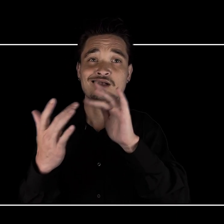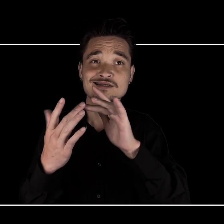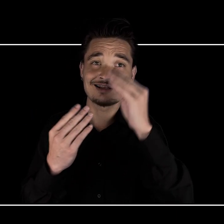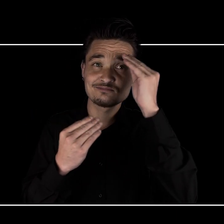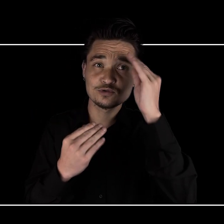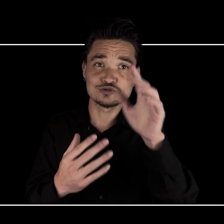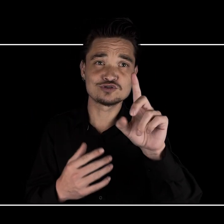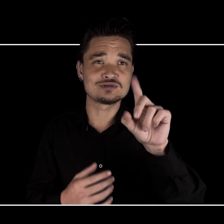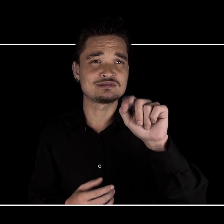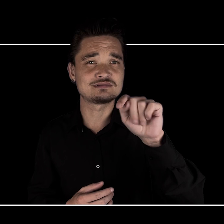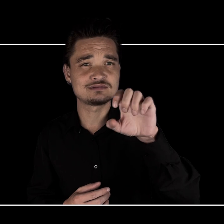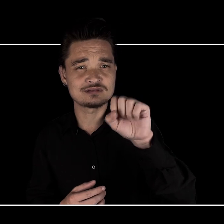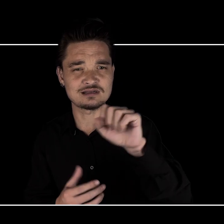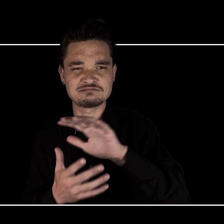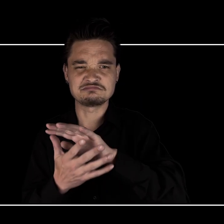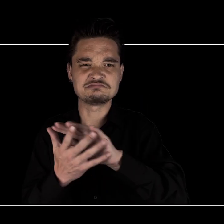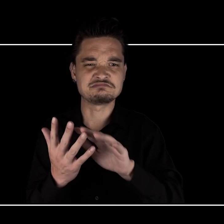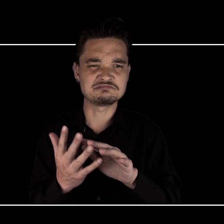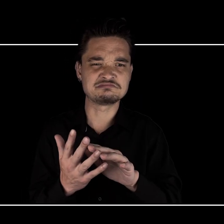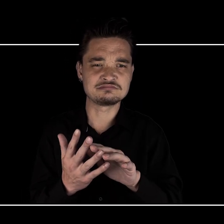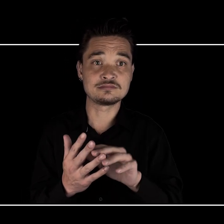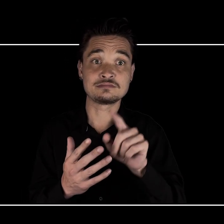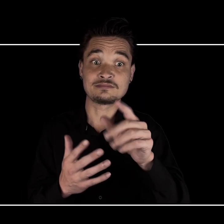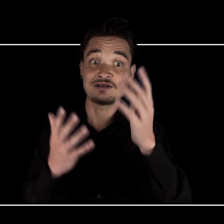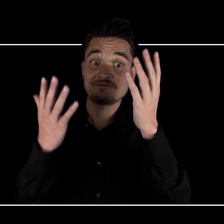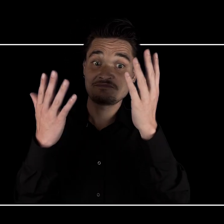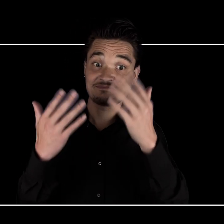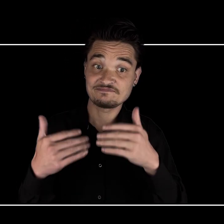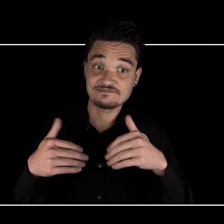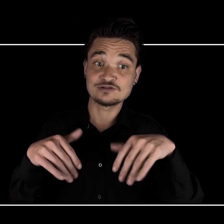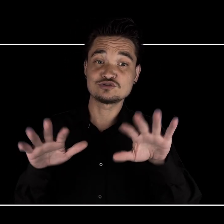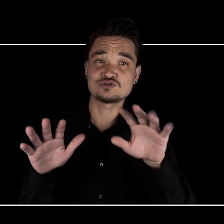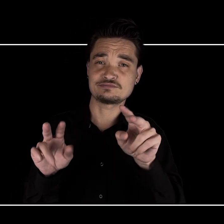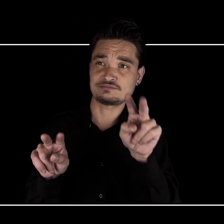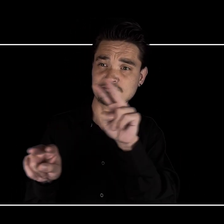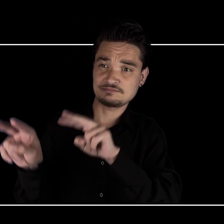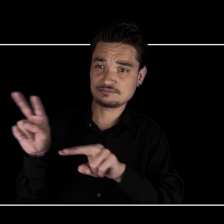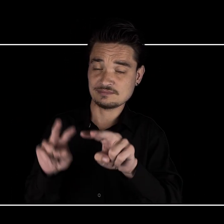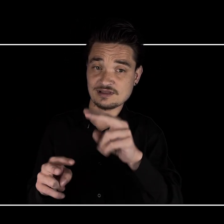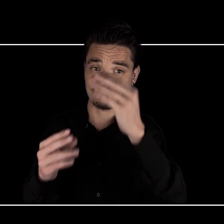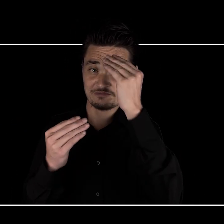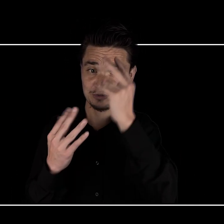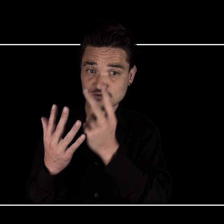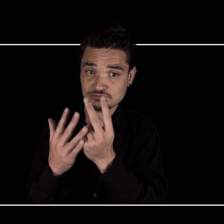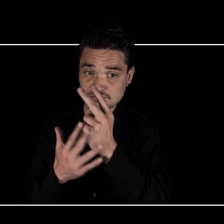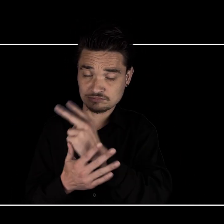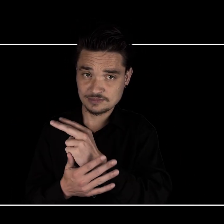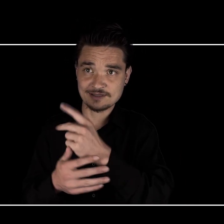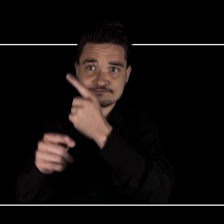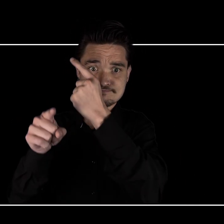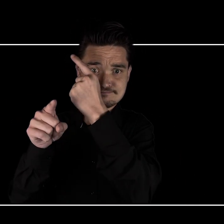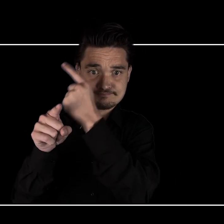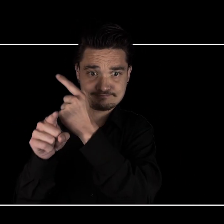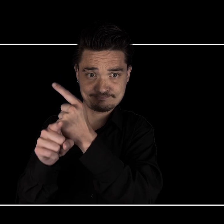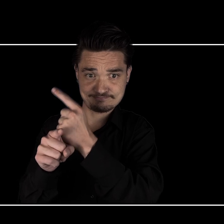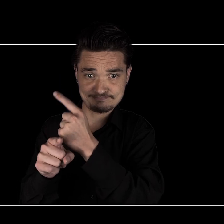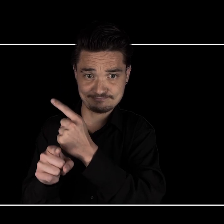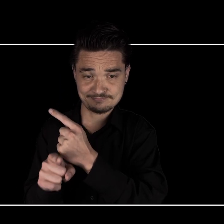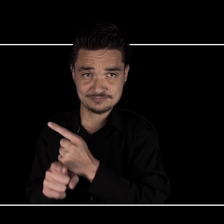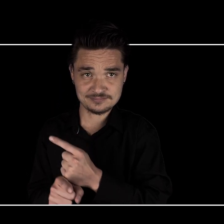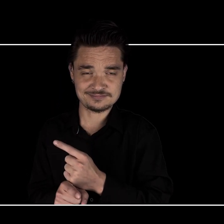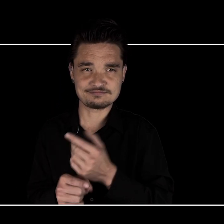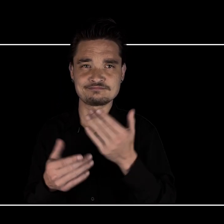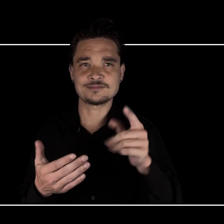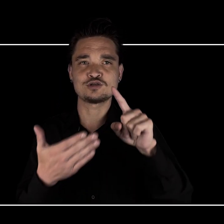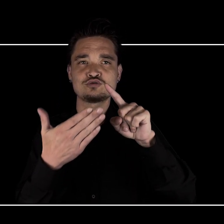dates. When you are finished, review all your information to make sure it is correct. Then check